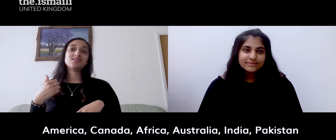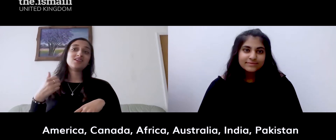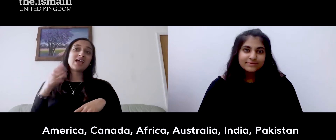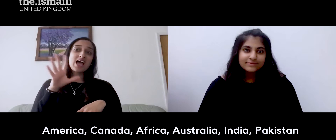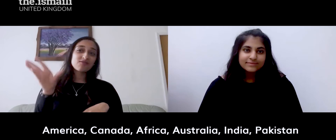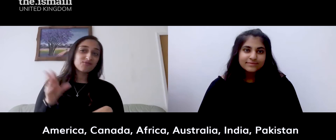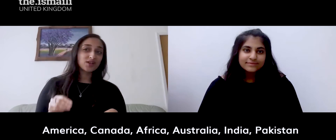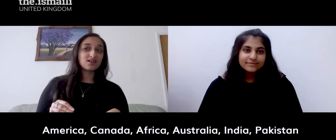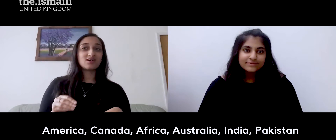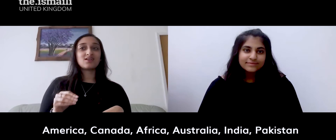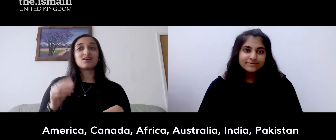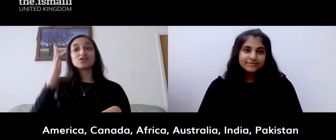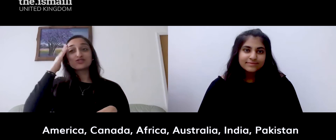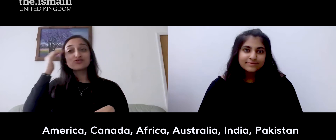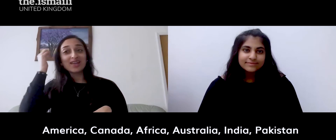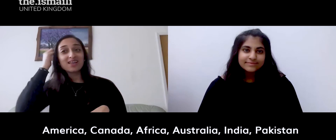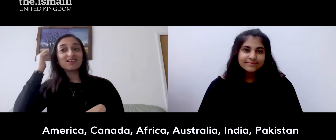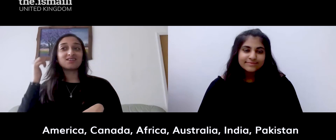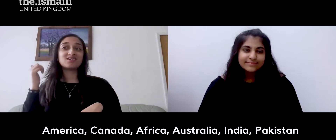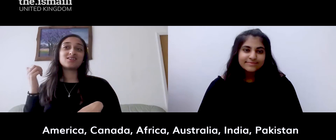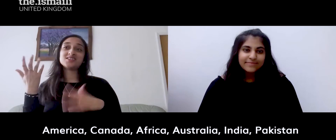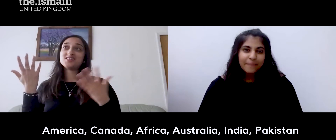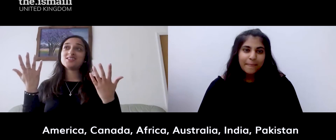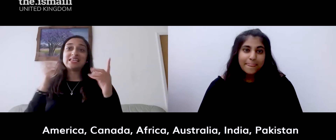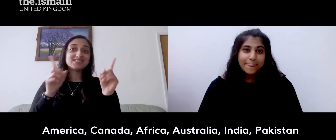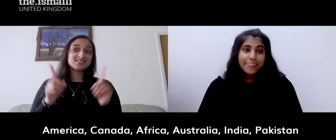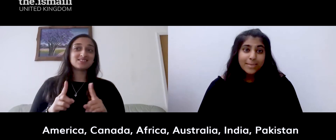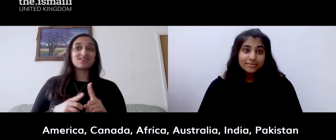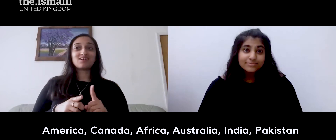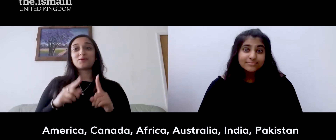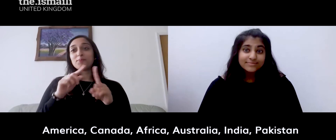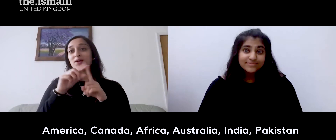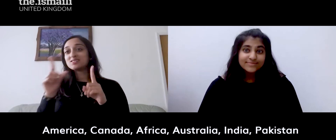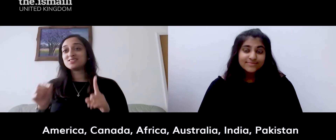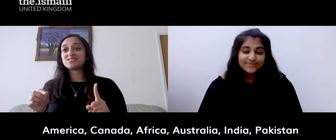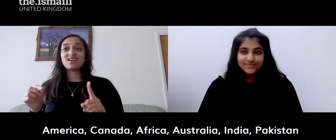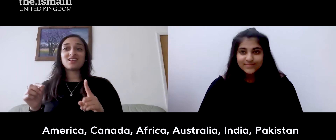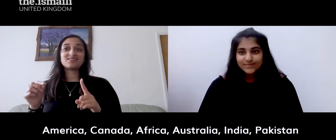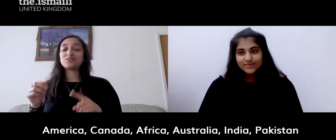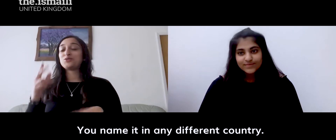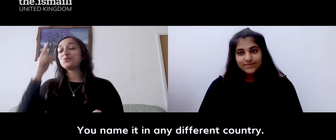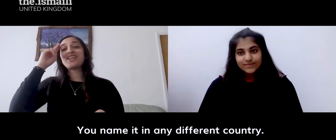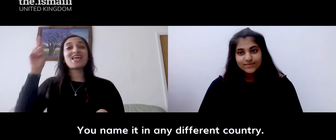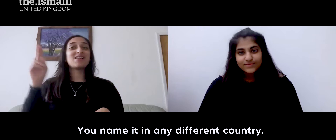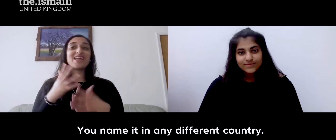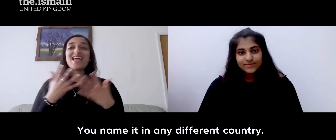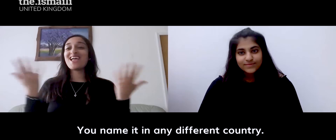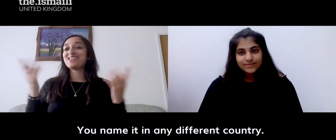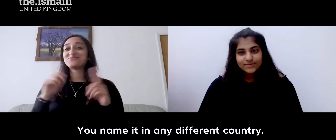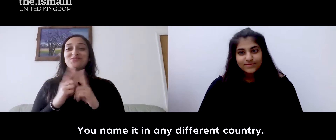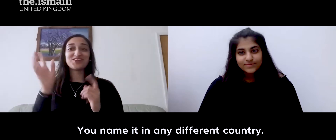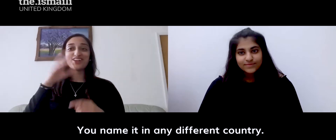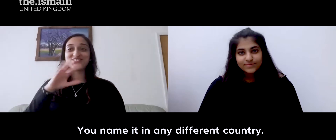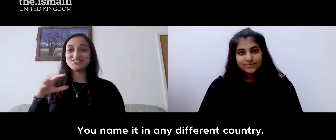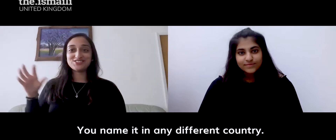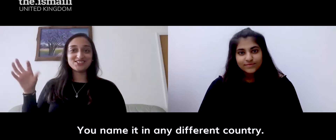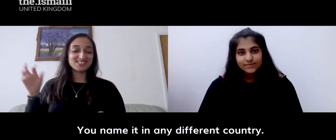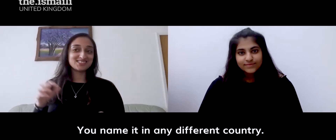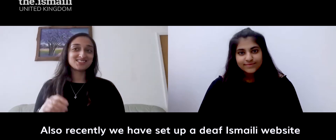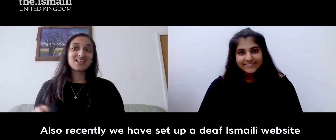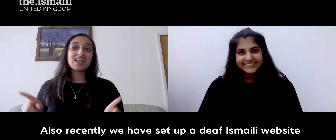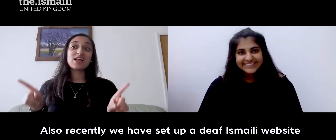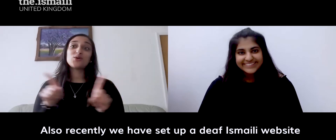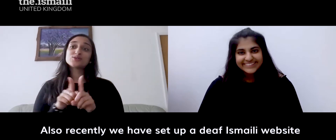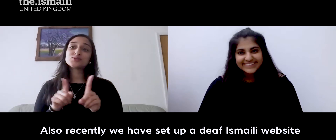Canada, Africa, Australia, India, Pakistan, you name it, any different